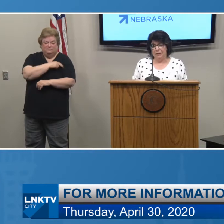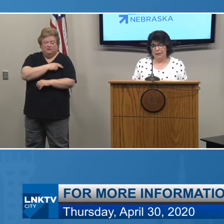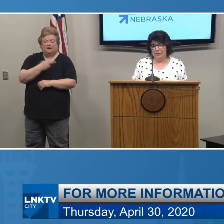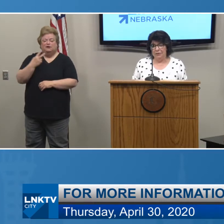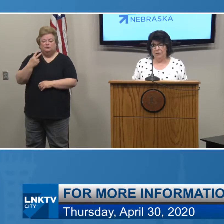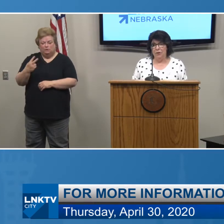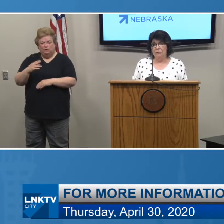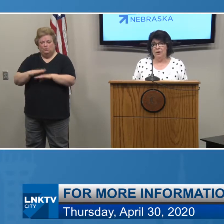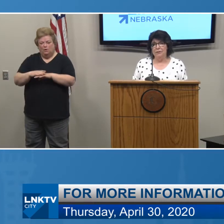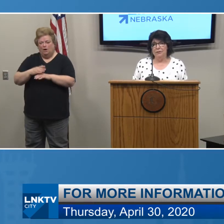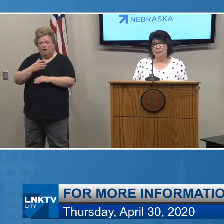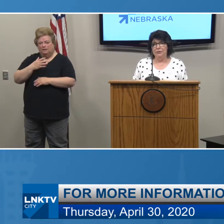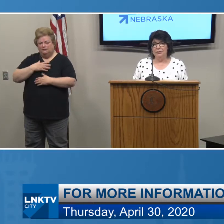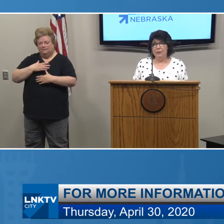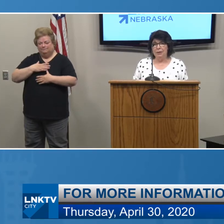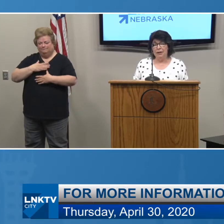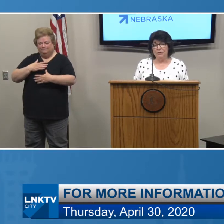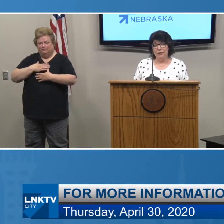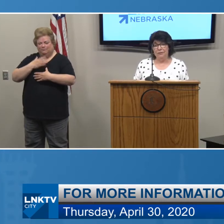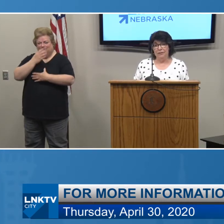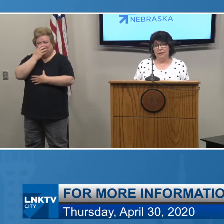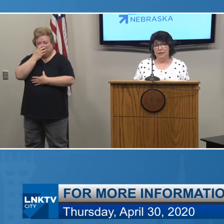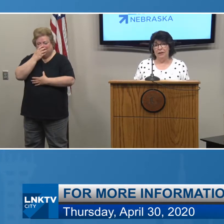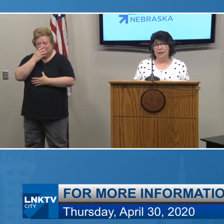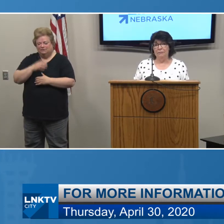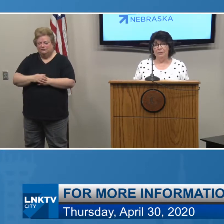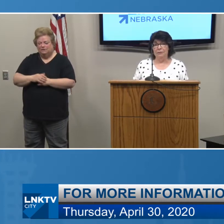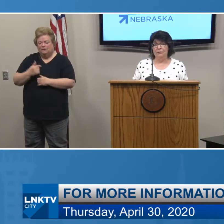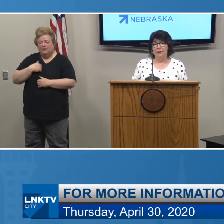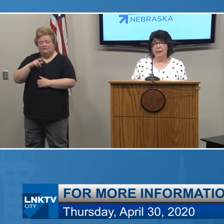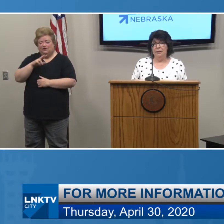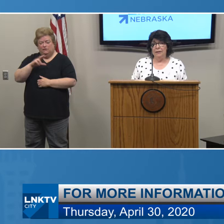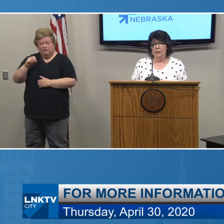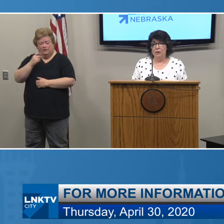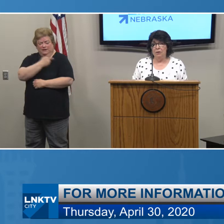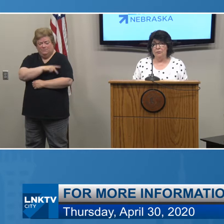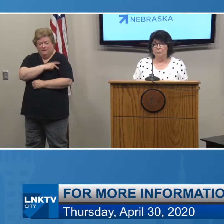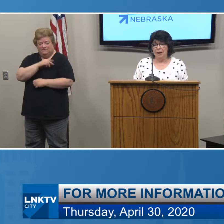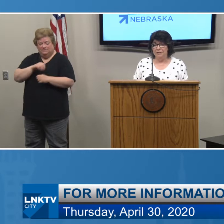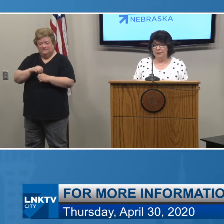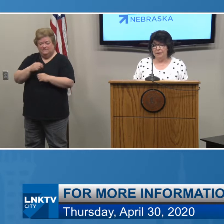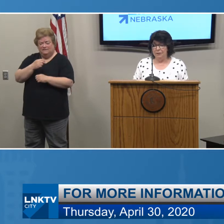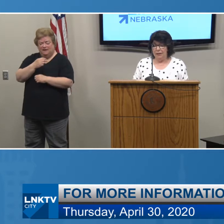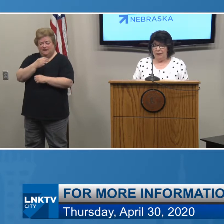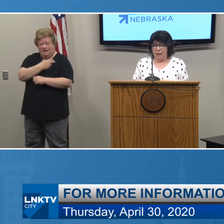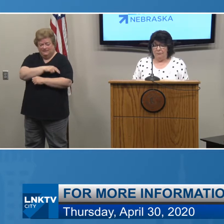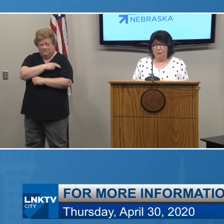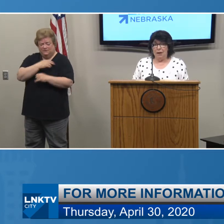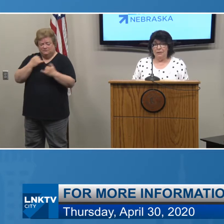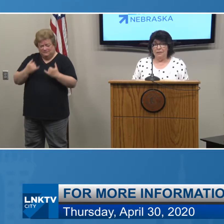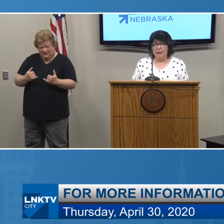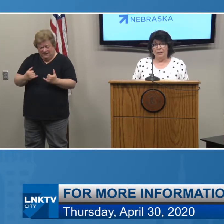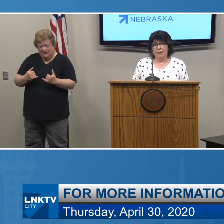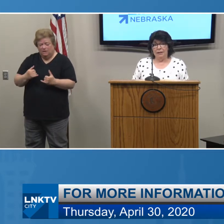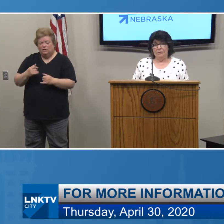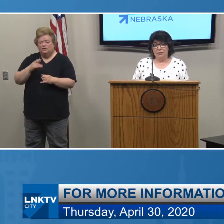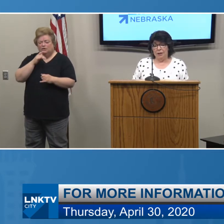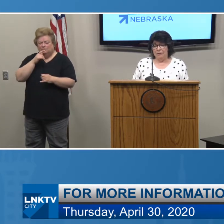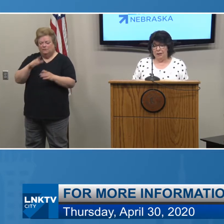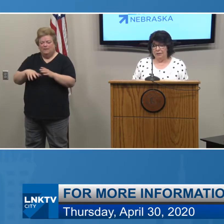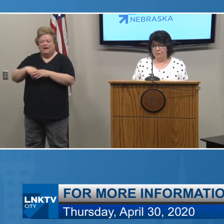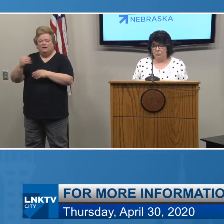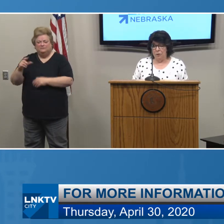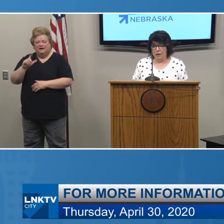on ventilators. Overall, there are 30 patients in our hospitals that are COVID positive from outside